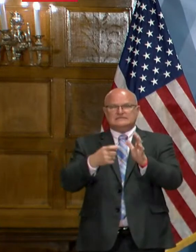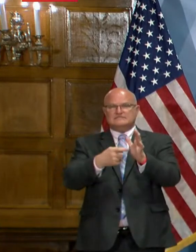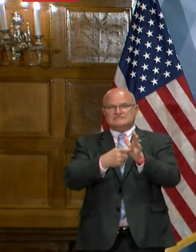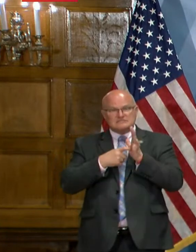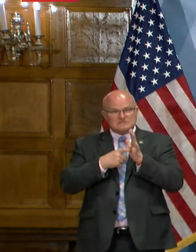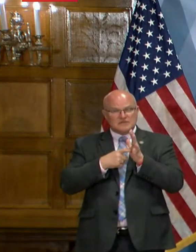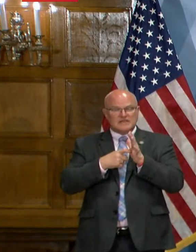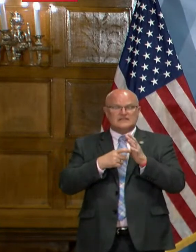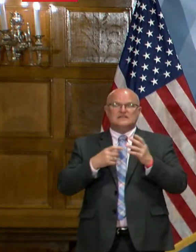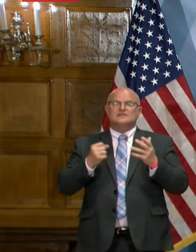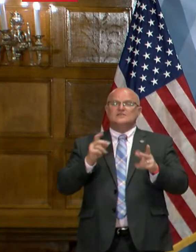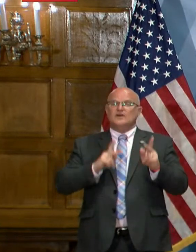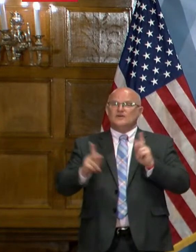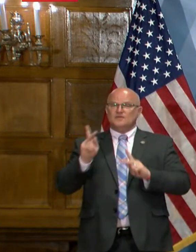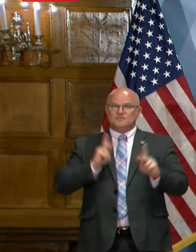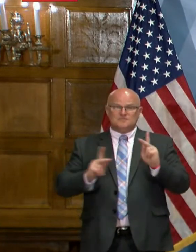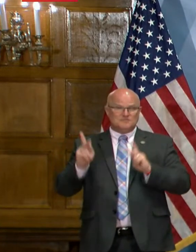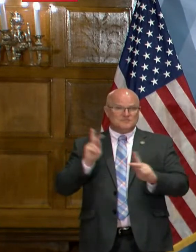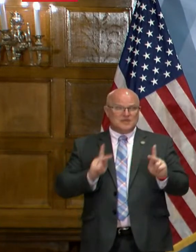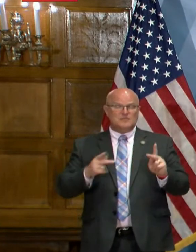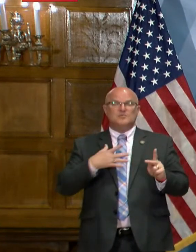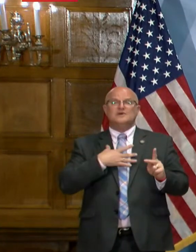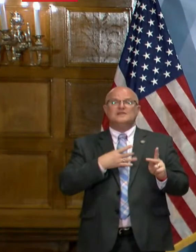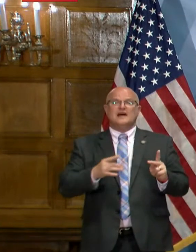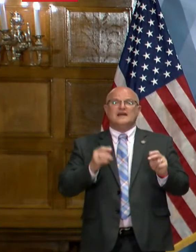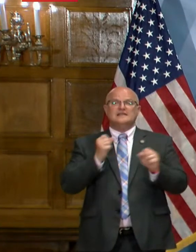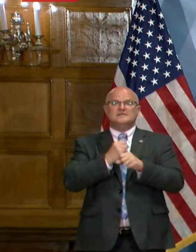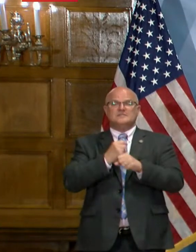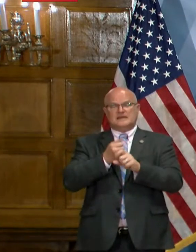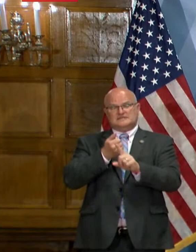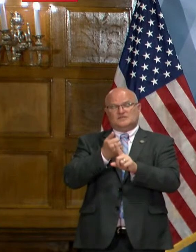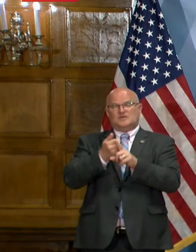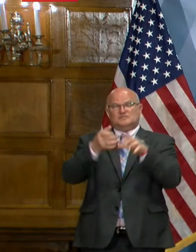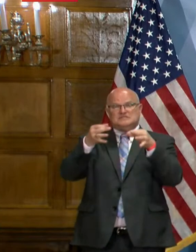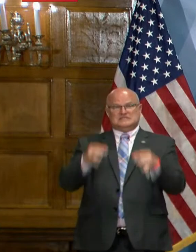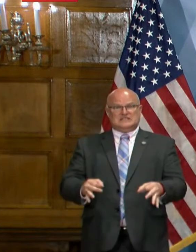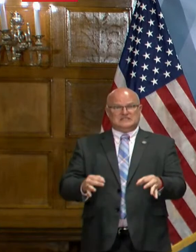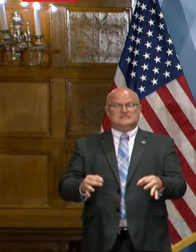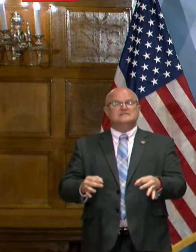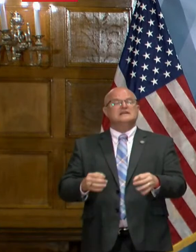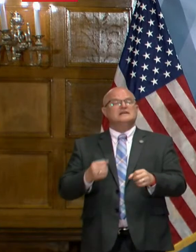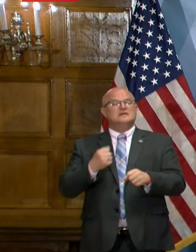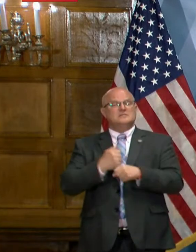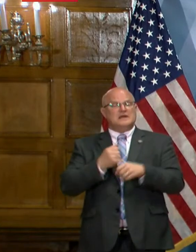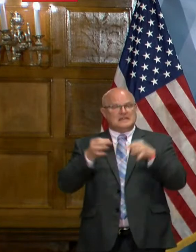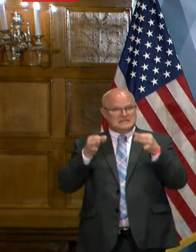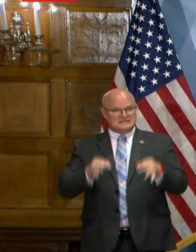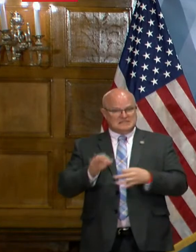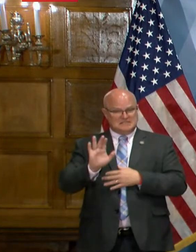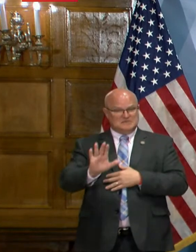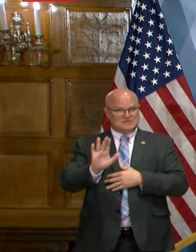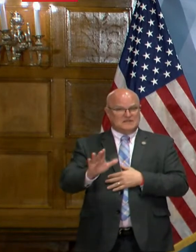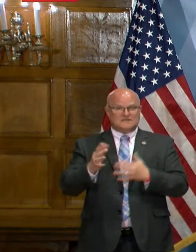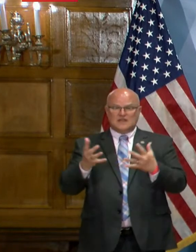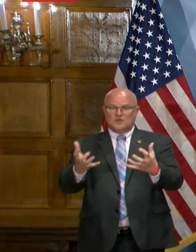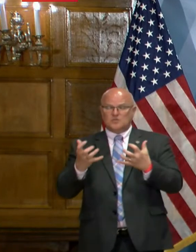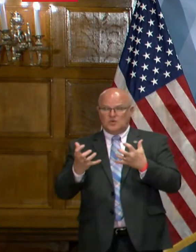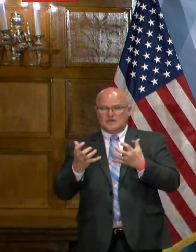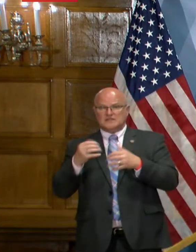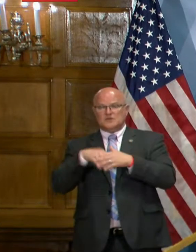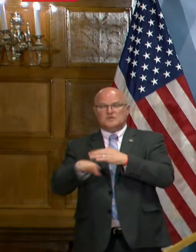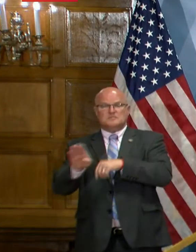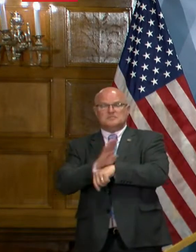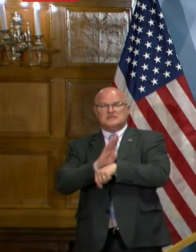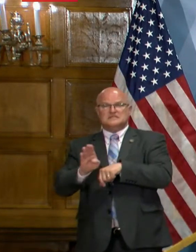so the people would like to be able to make their good choices, and they can make a choice as to whether they want to go into